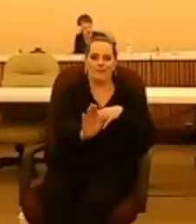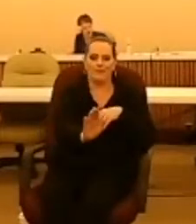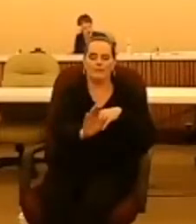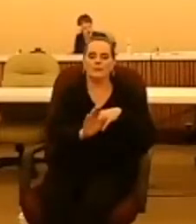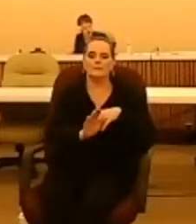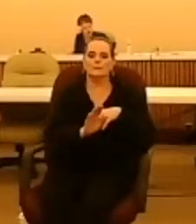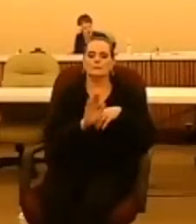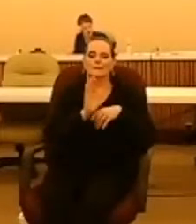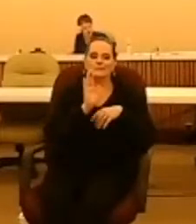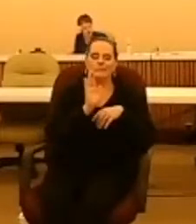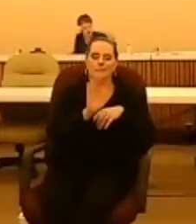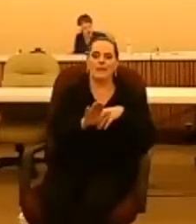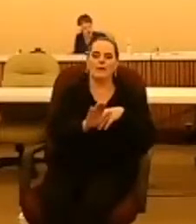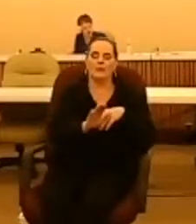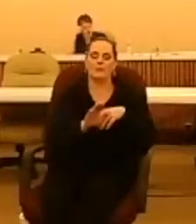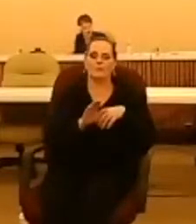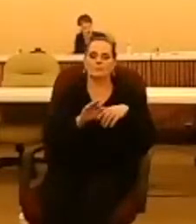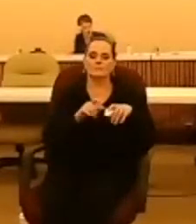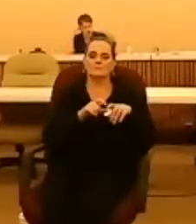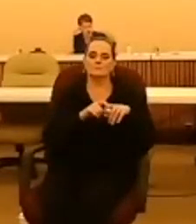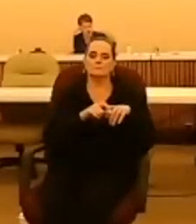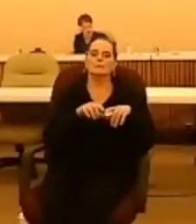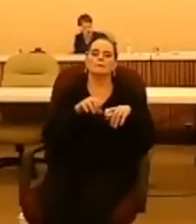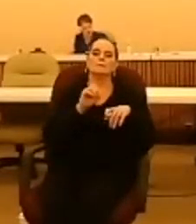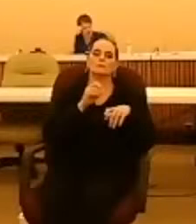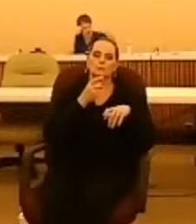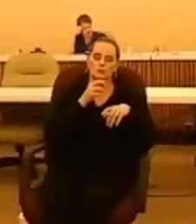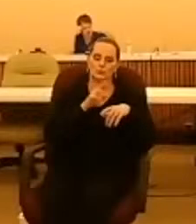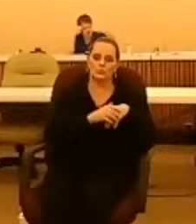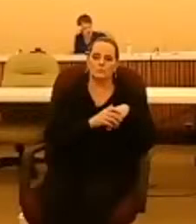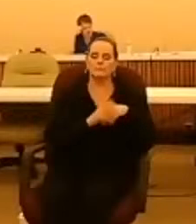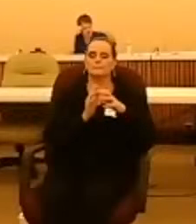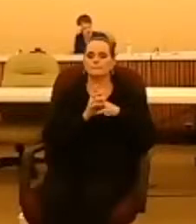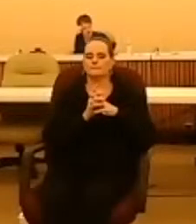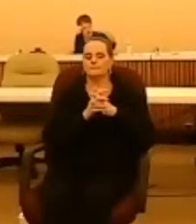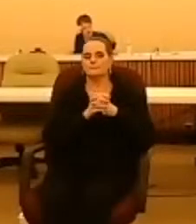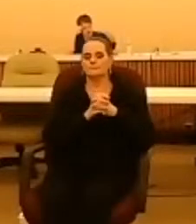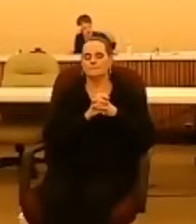lateral, even though it's going through the right of way.